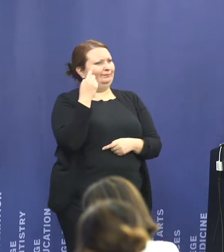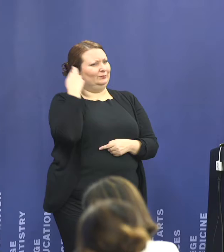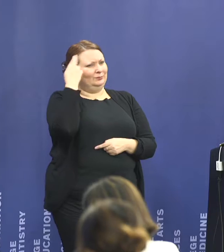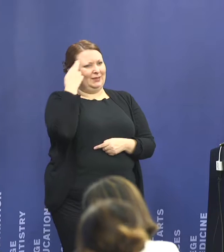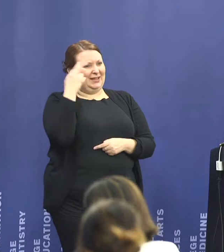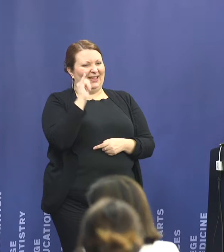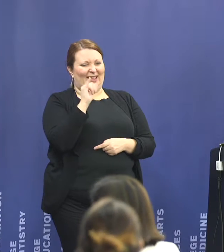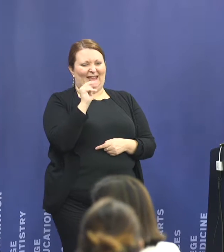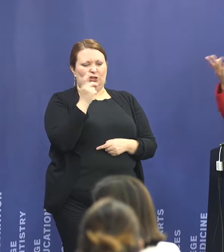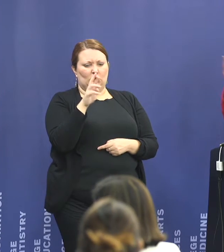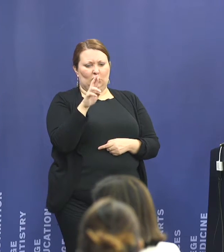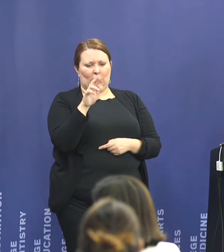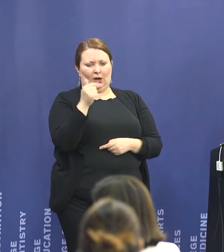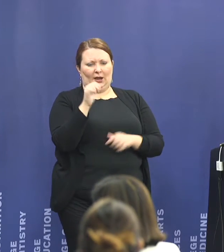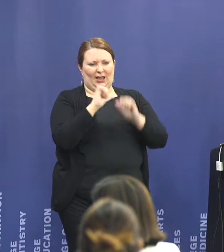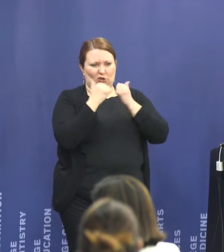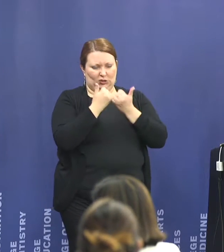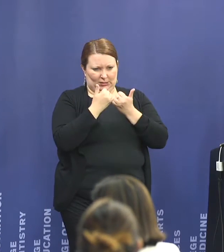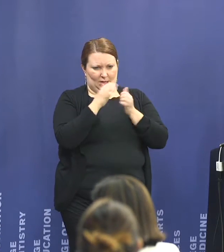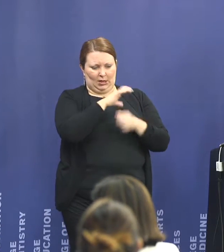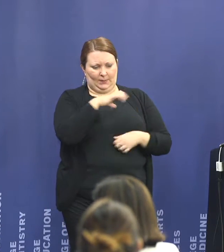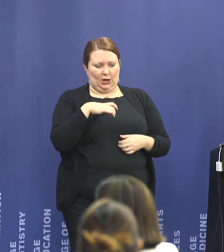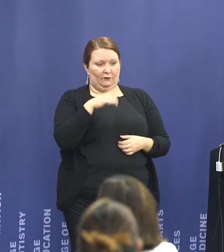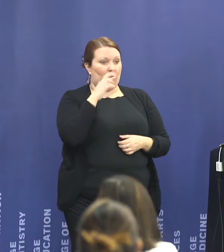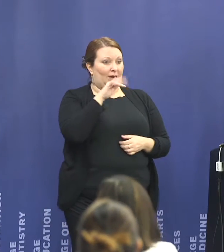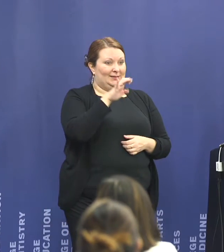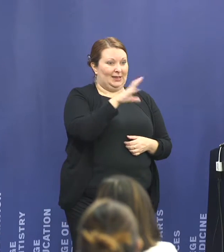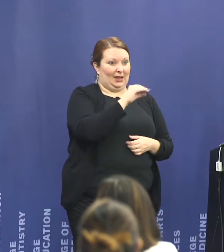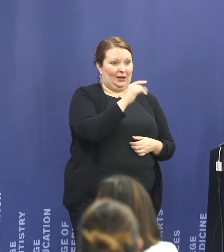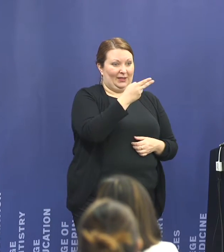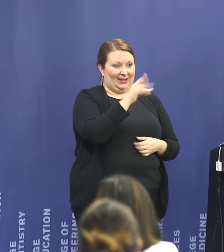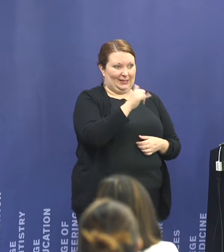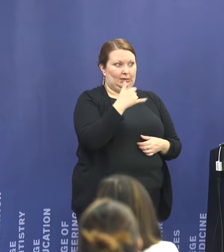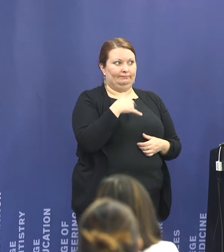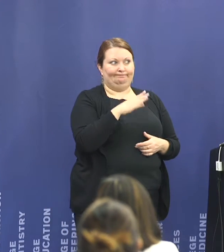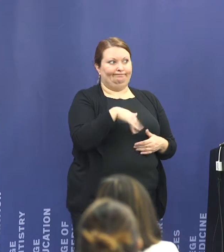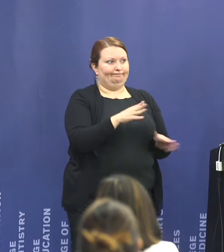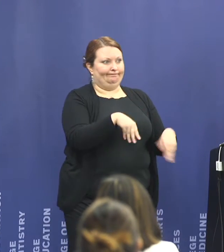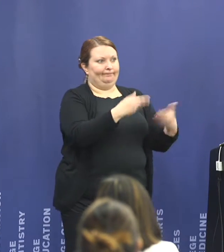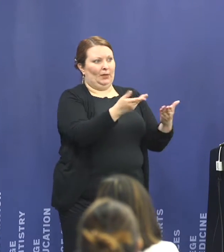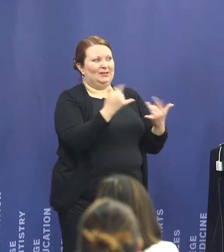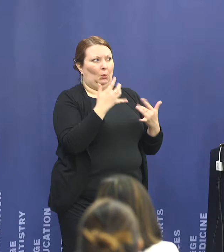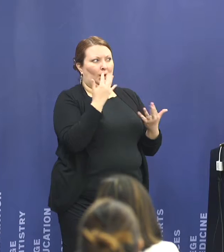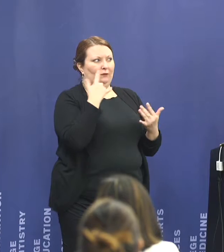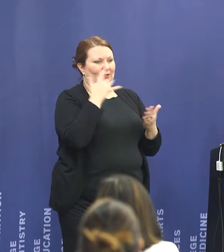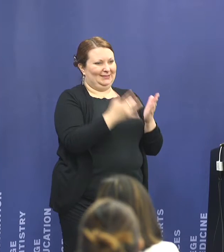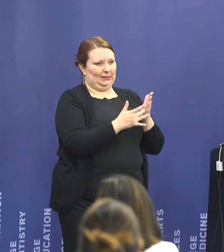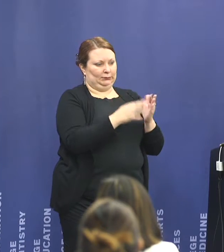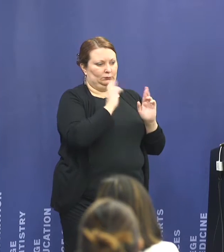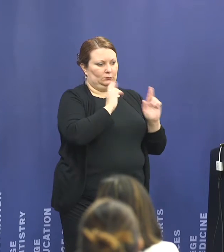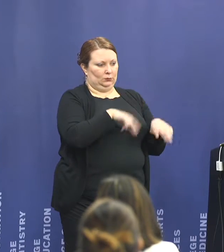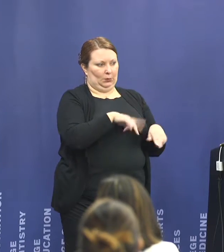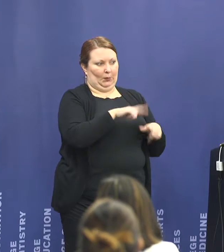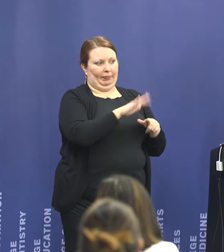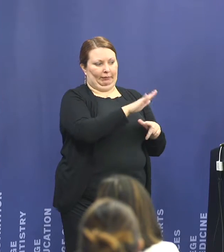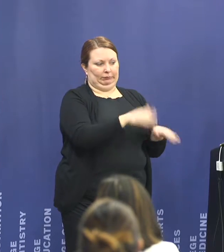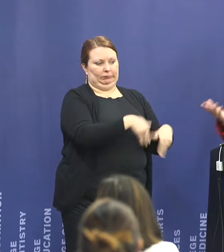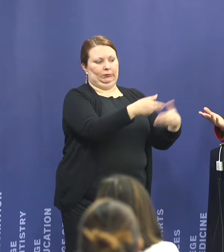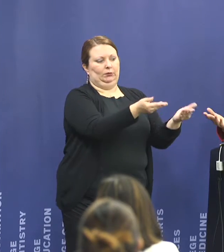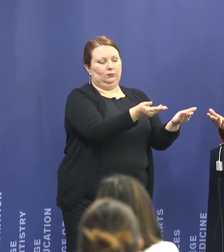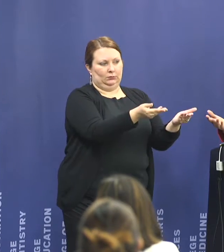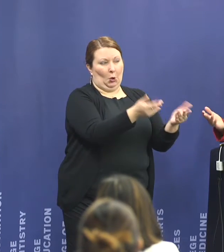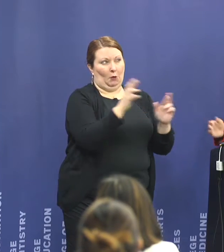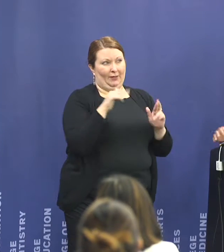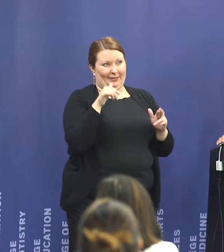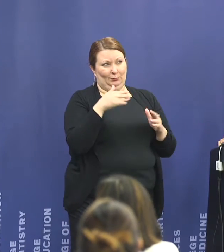the Interagency Committee on Race and Ethnicity still has, and we're still waiting for that technical report and what the recommendation is,